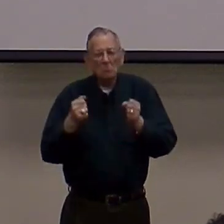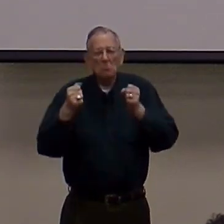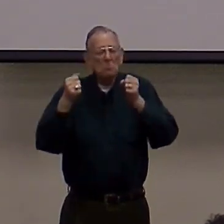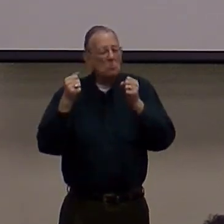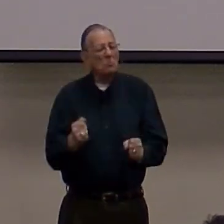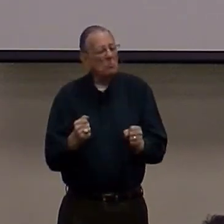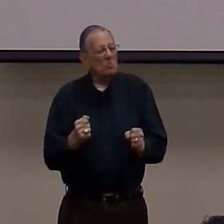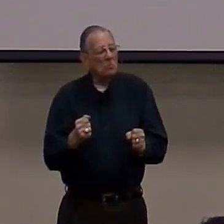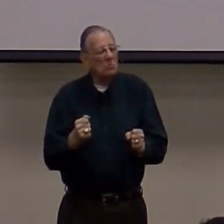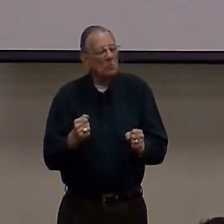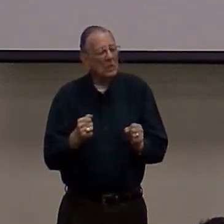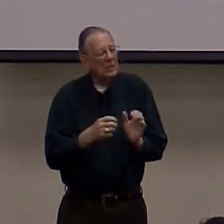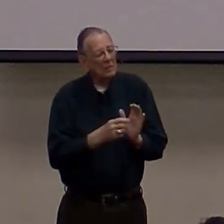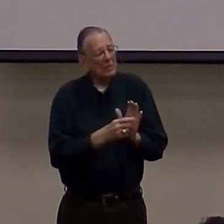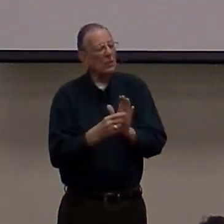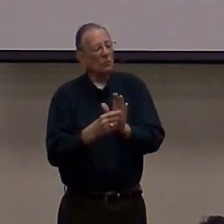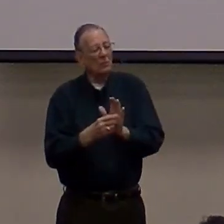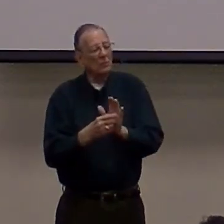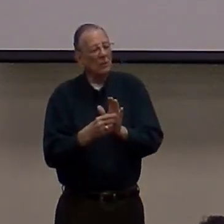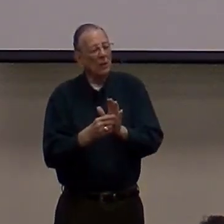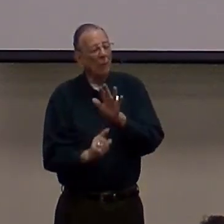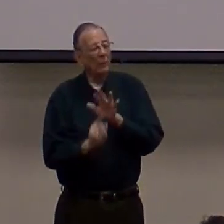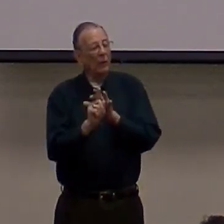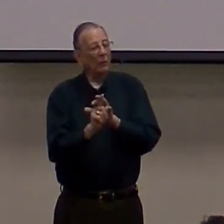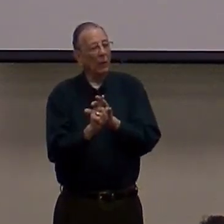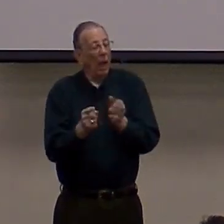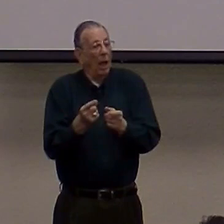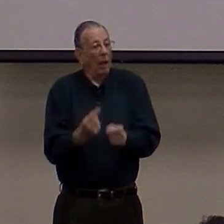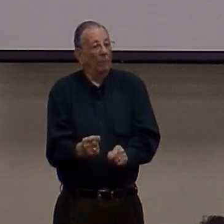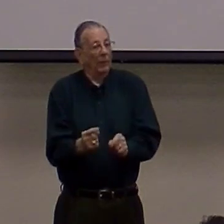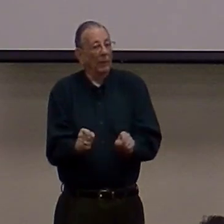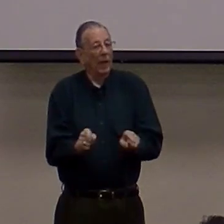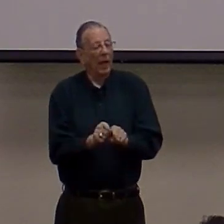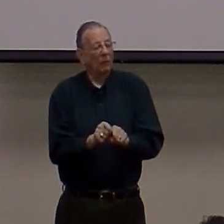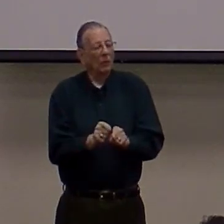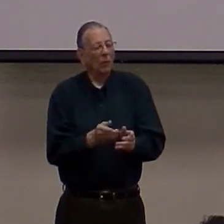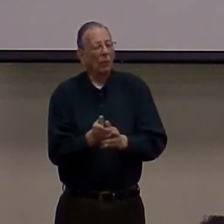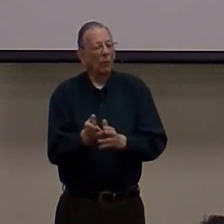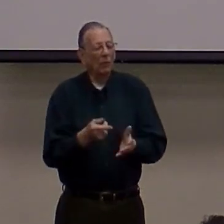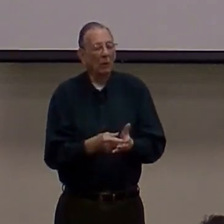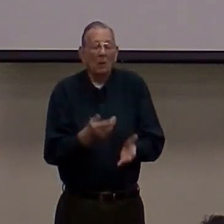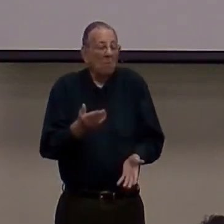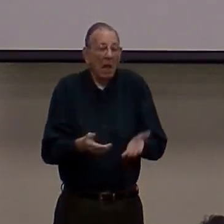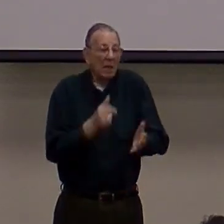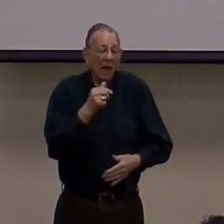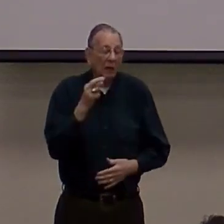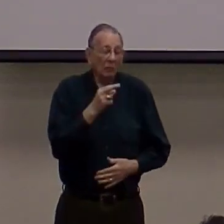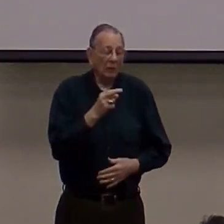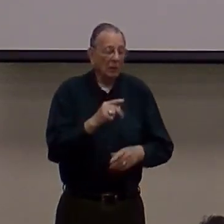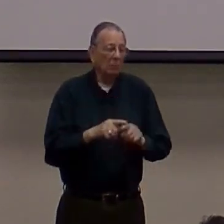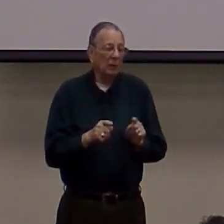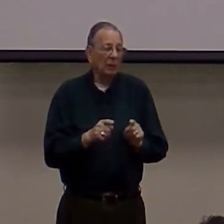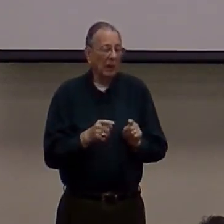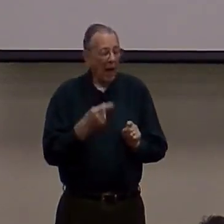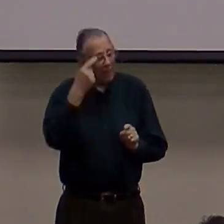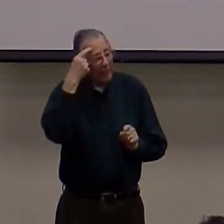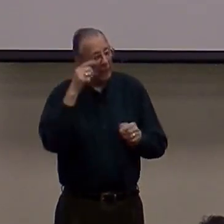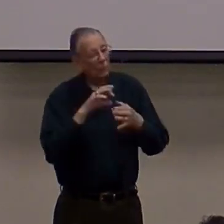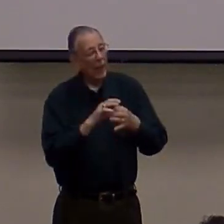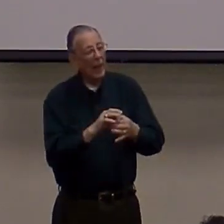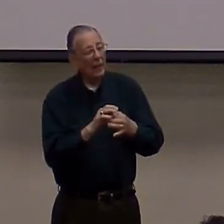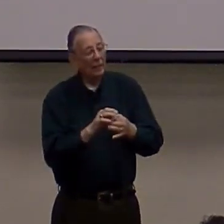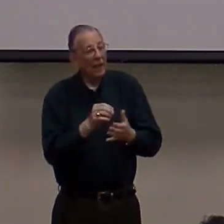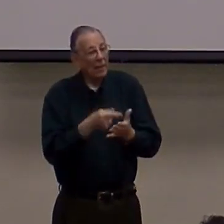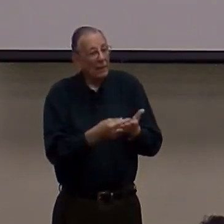dynamic, demonstrative appearances occurred as we go along. And this may not be the reason, but I think it's related.